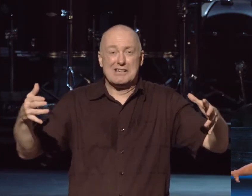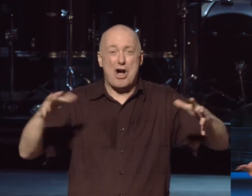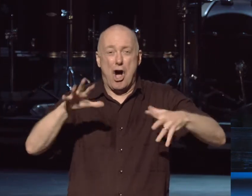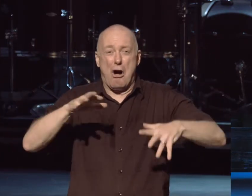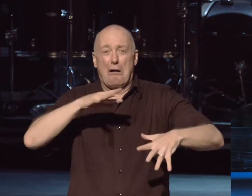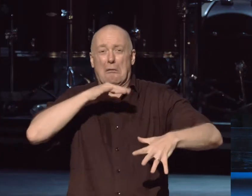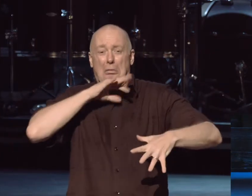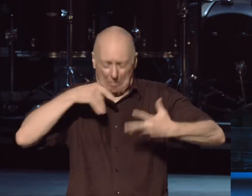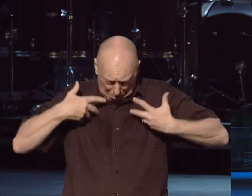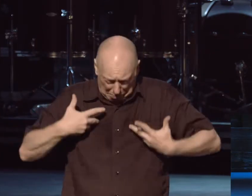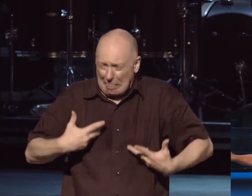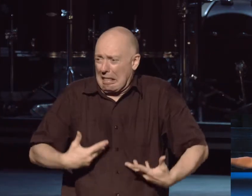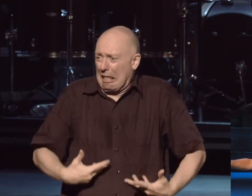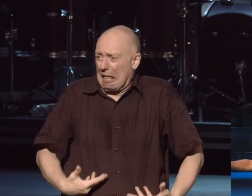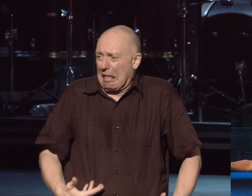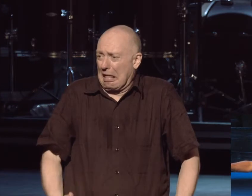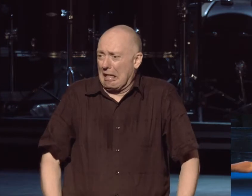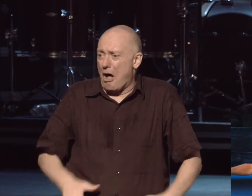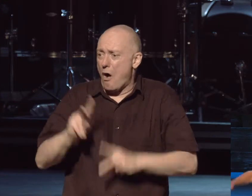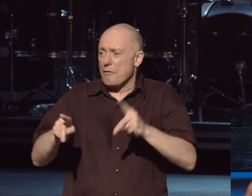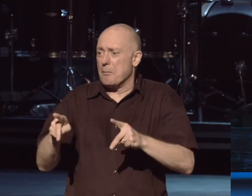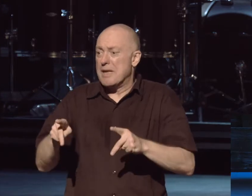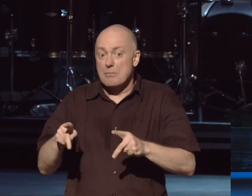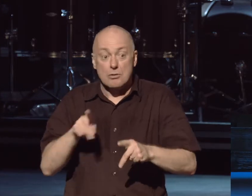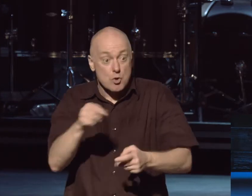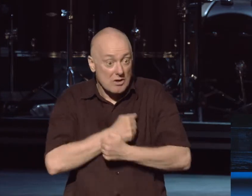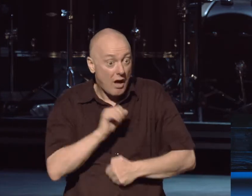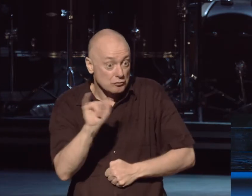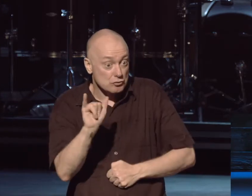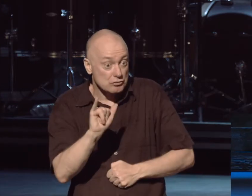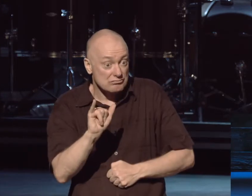over you and all over all the people you love as well.